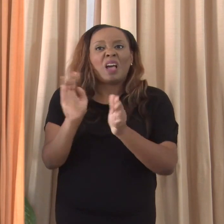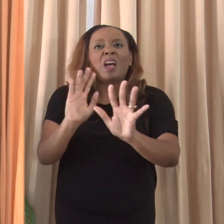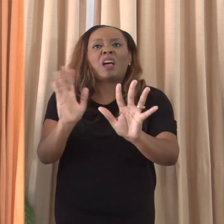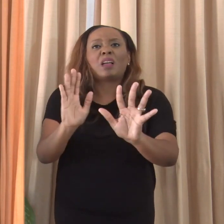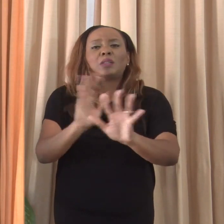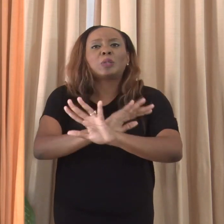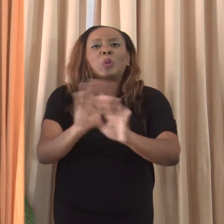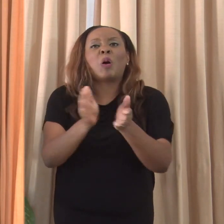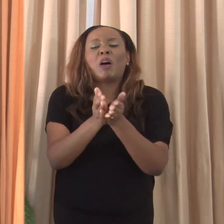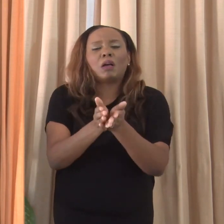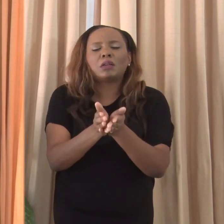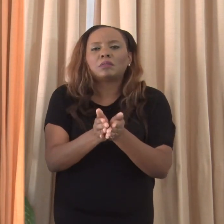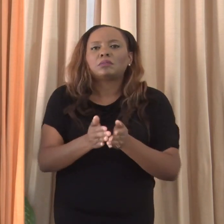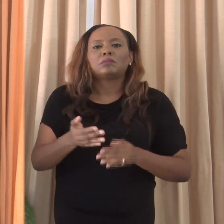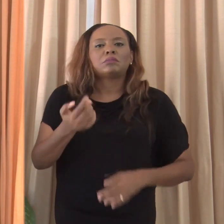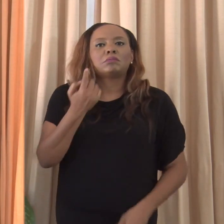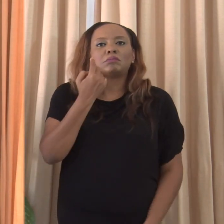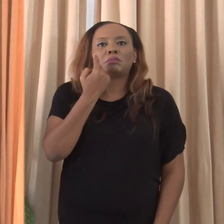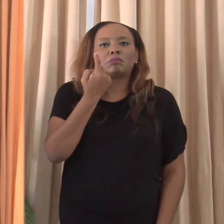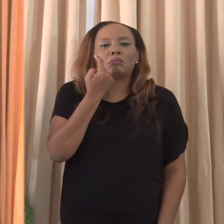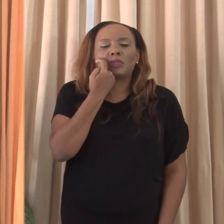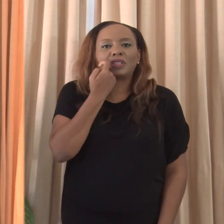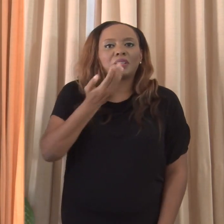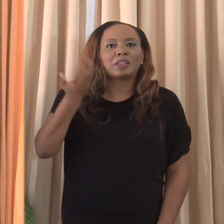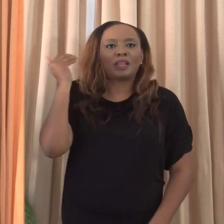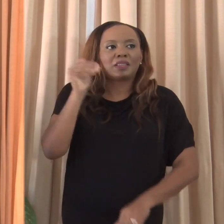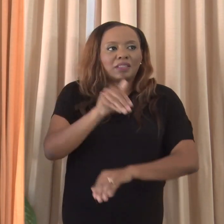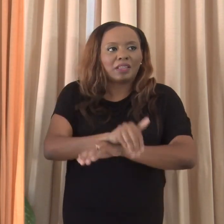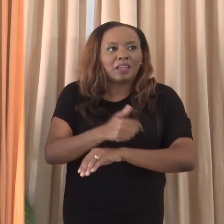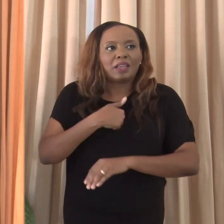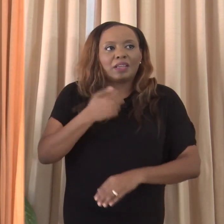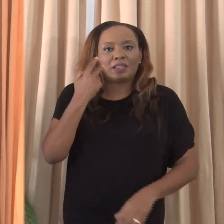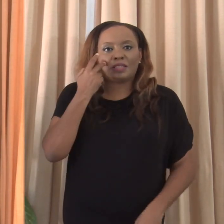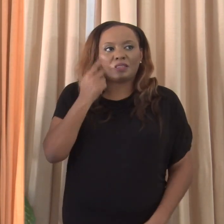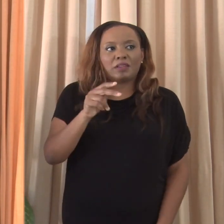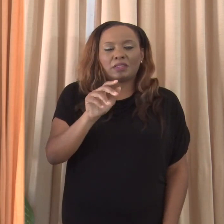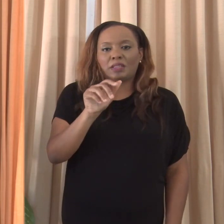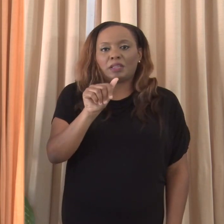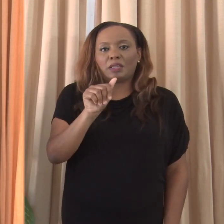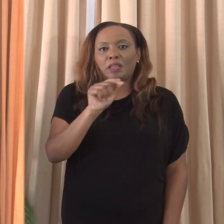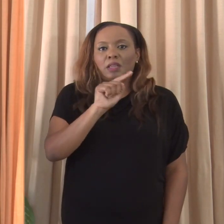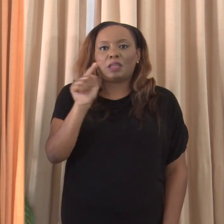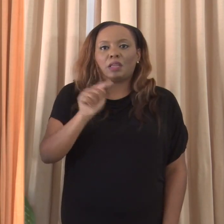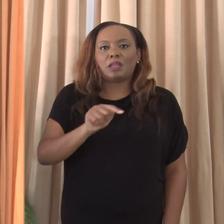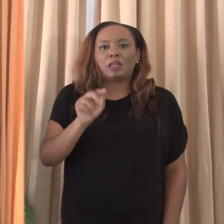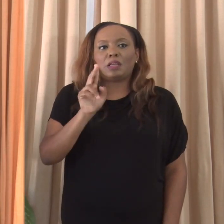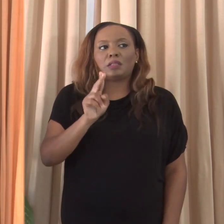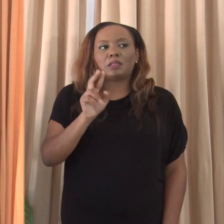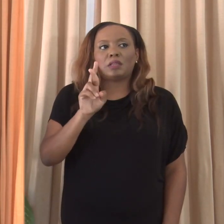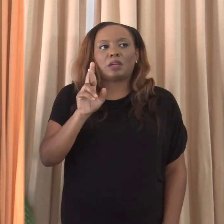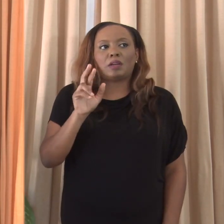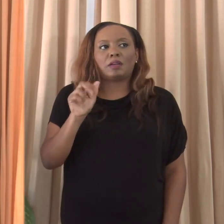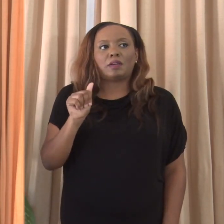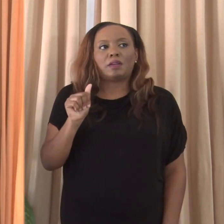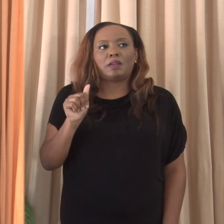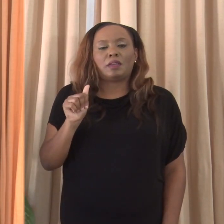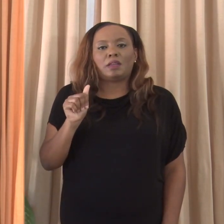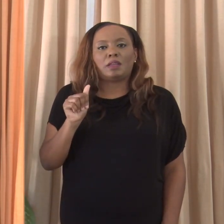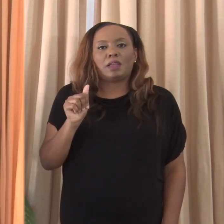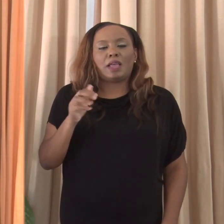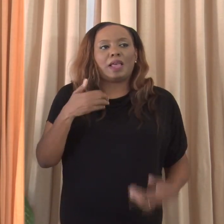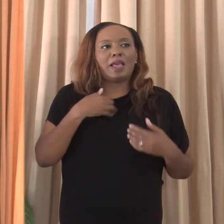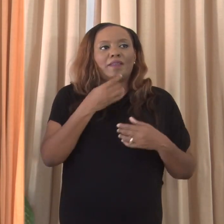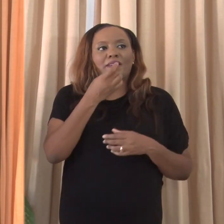as recently as last night a WhatsApp of the Azura leaving Barbados, and lit up on the side of